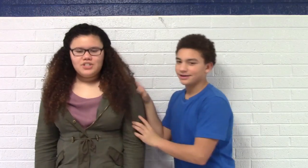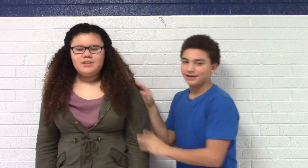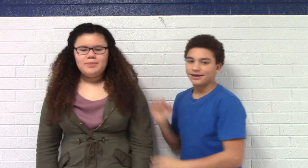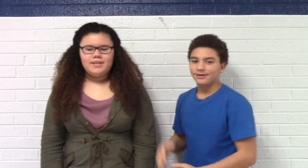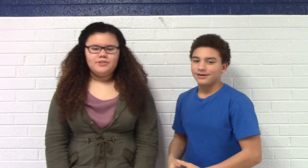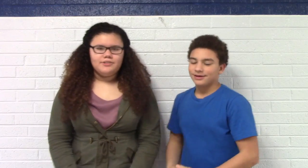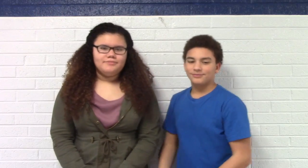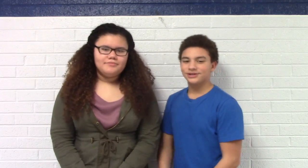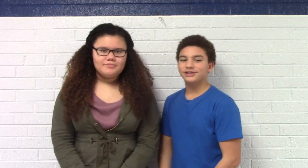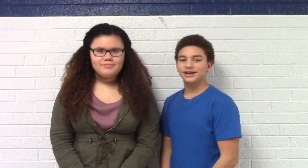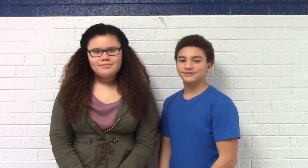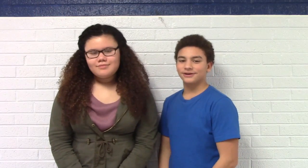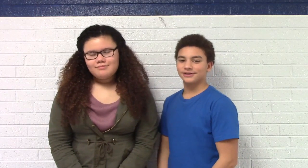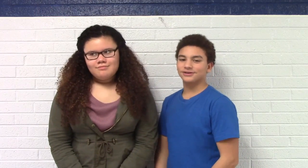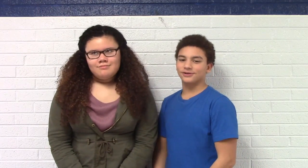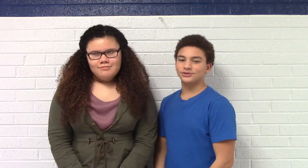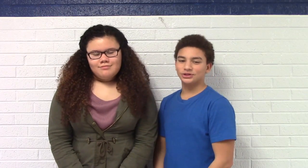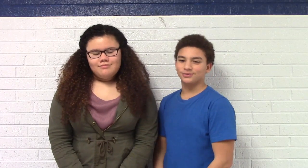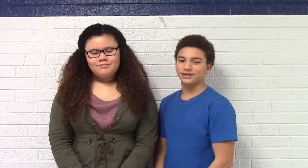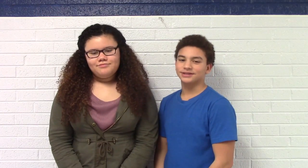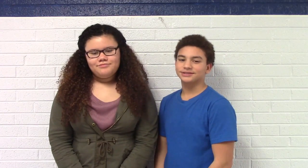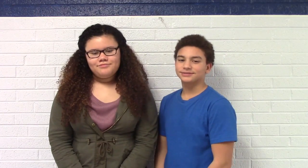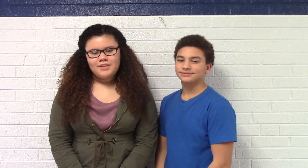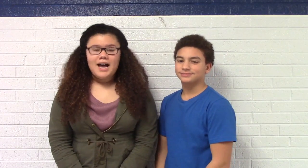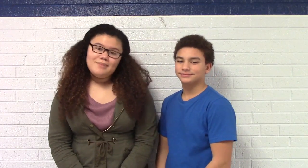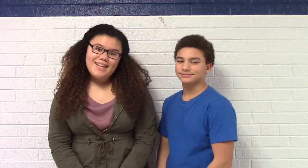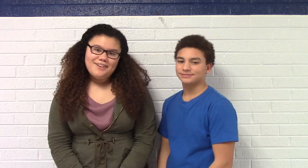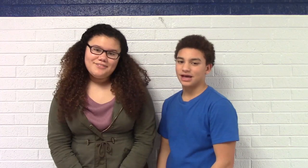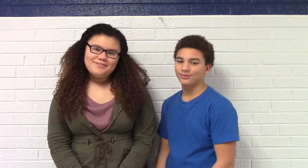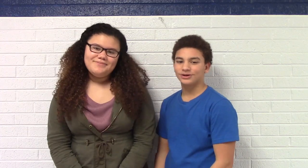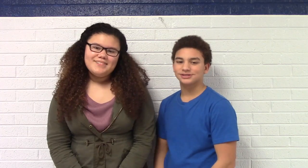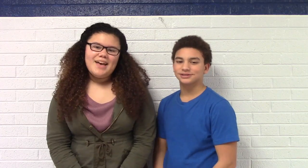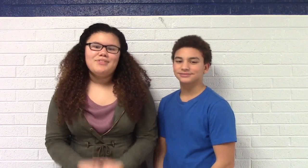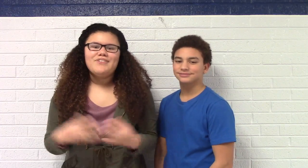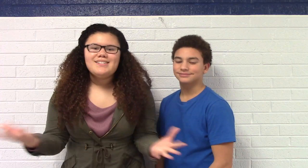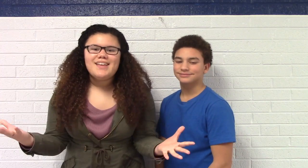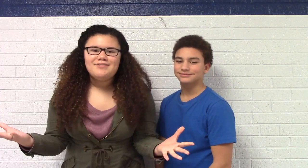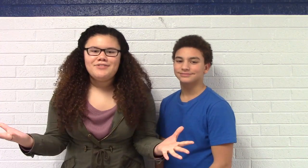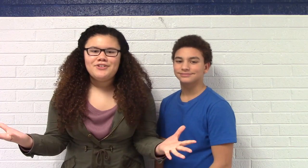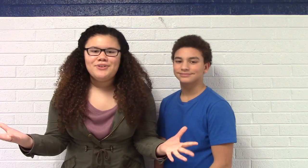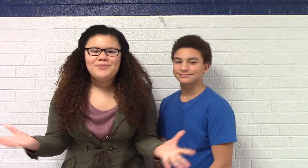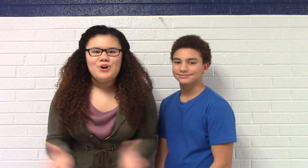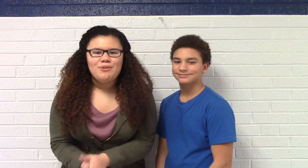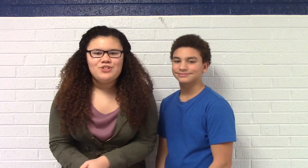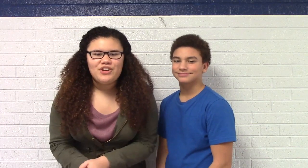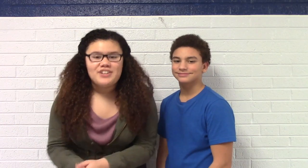Debbie Downer. Make sure you guys follow us on all social medias. I'm Steph. I'm Austin. And with the rest of the FTV crew, we hope you enjoy your day.